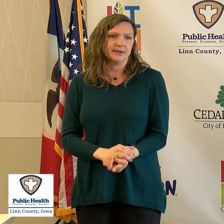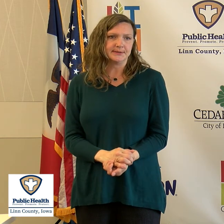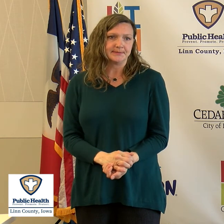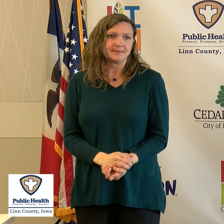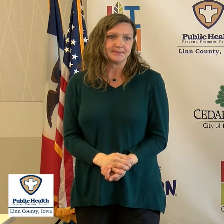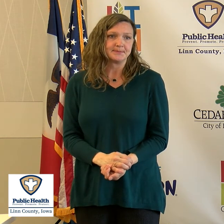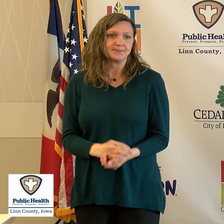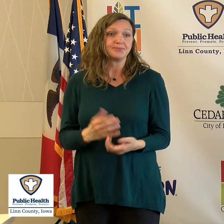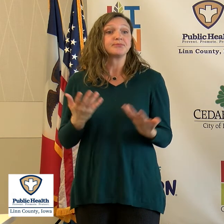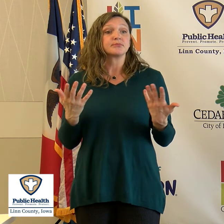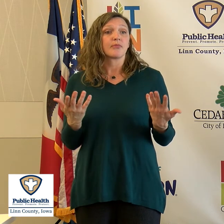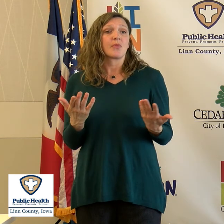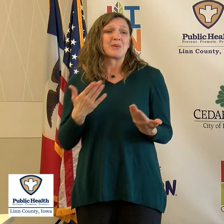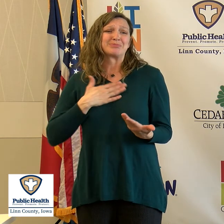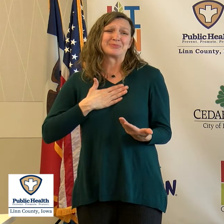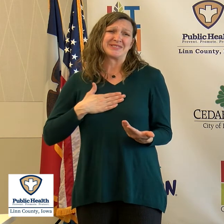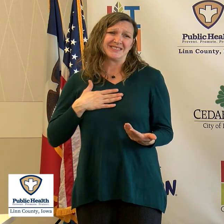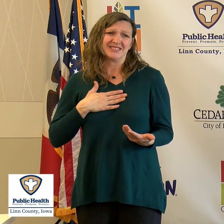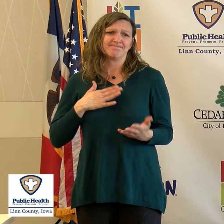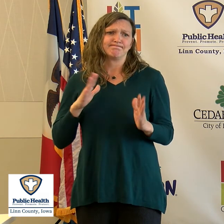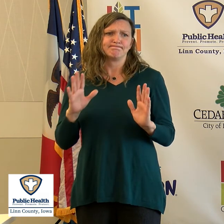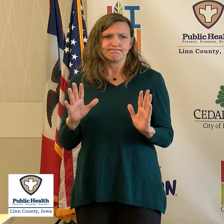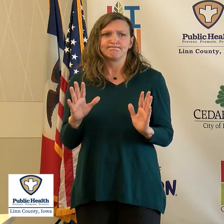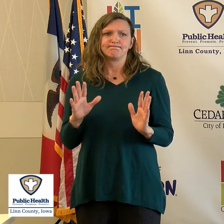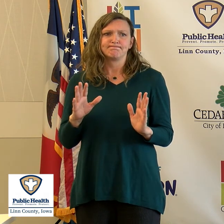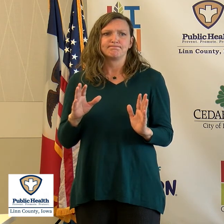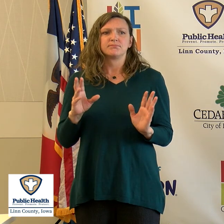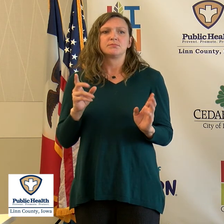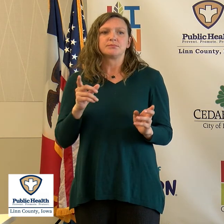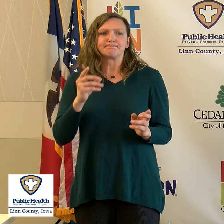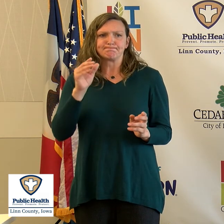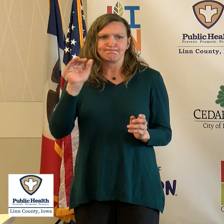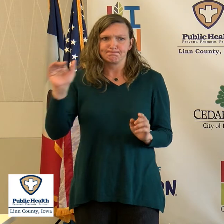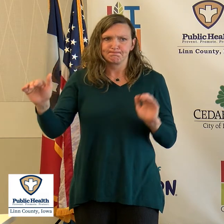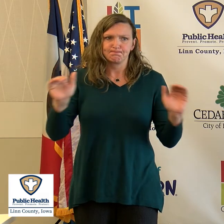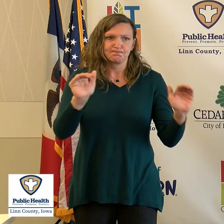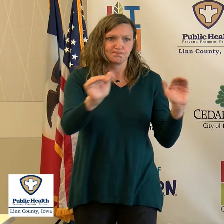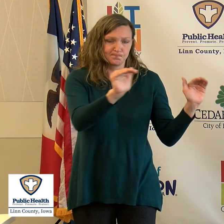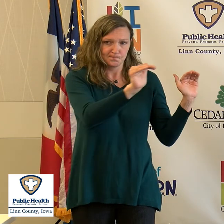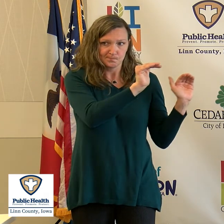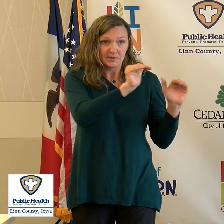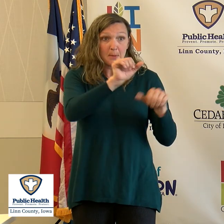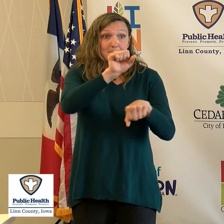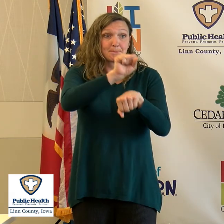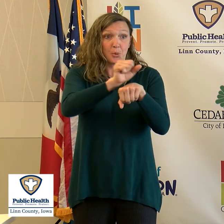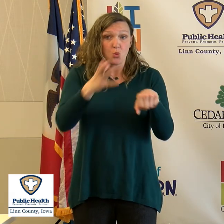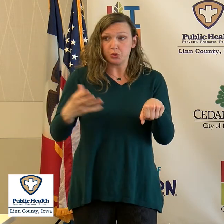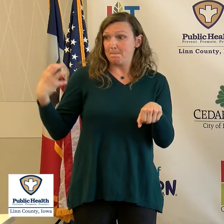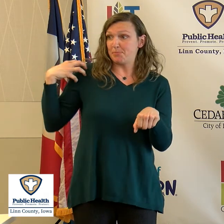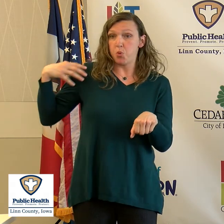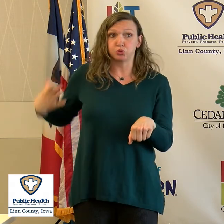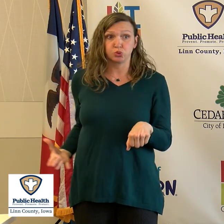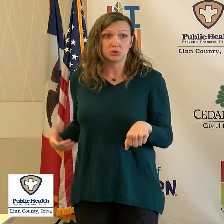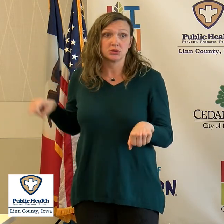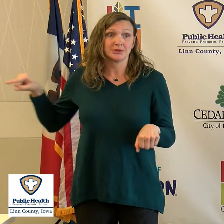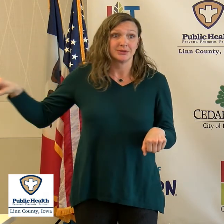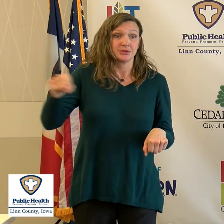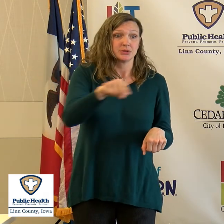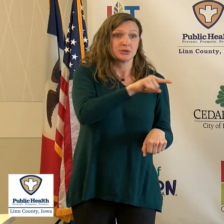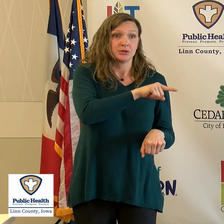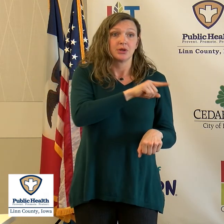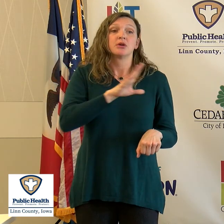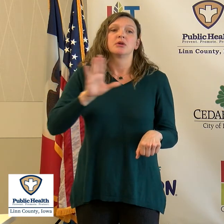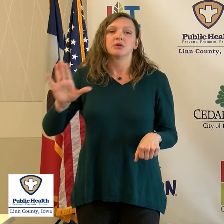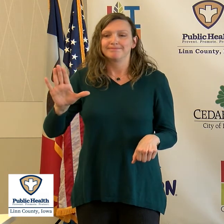moment to remind employers and employees of recommendations for preventing